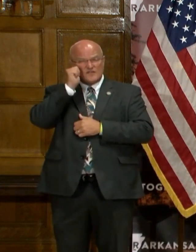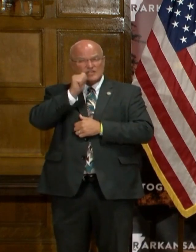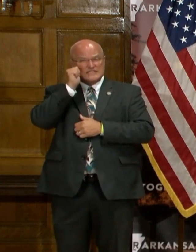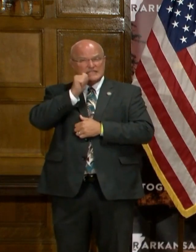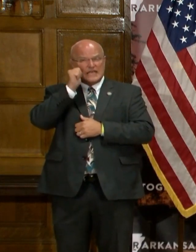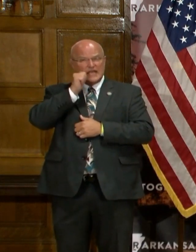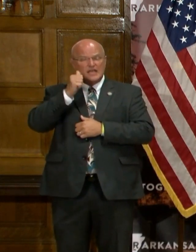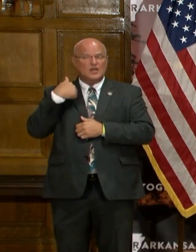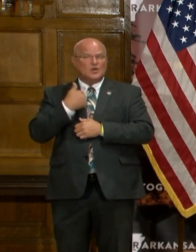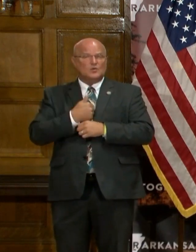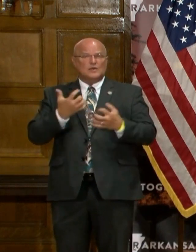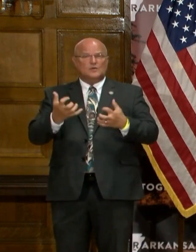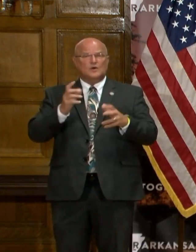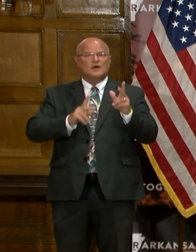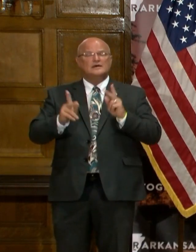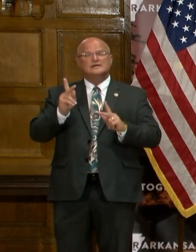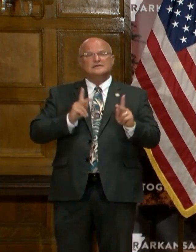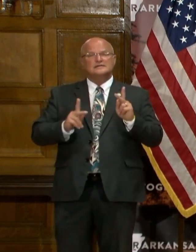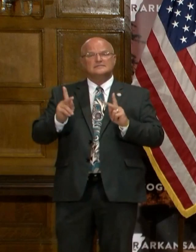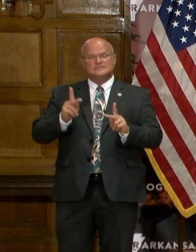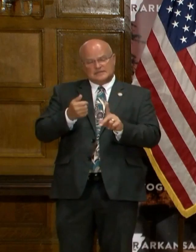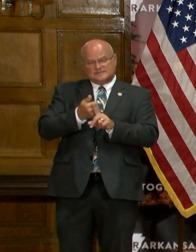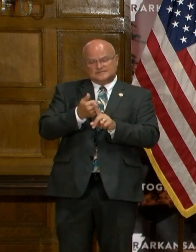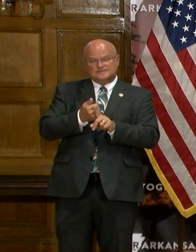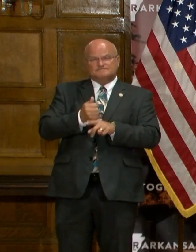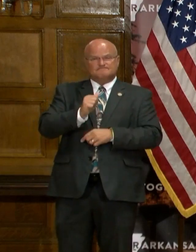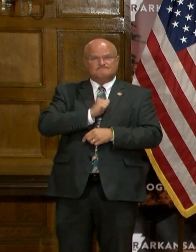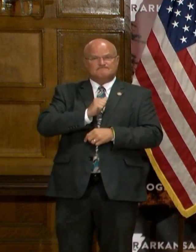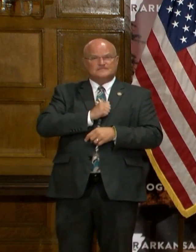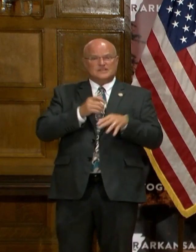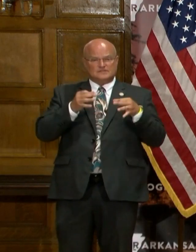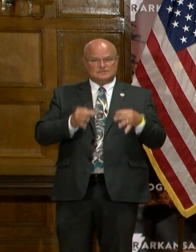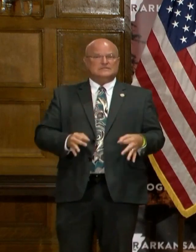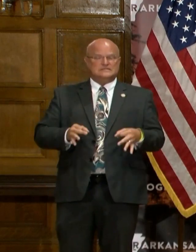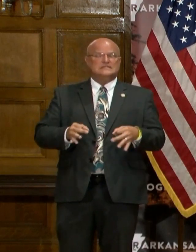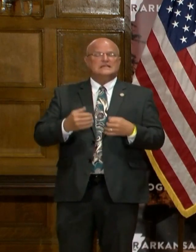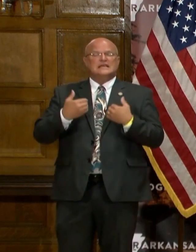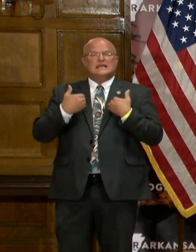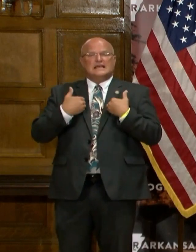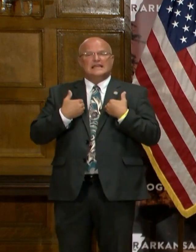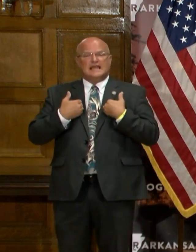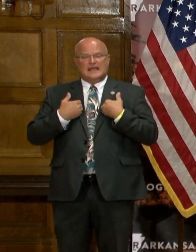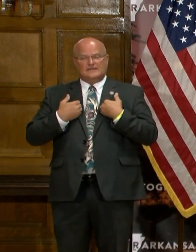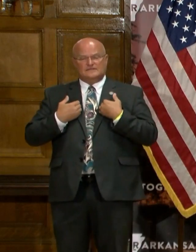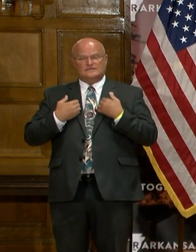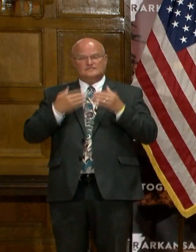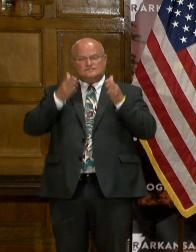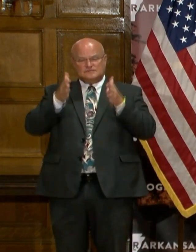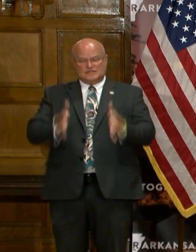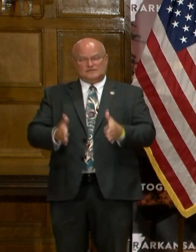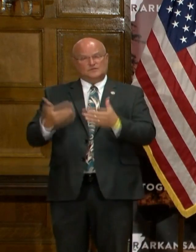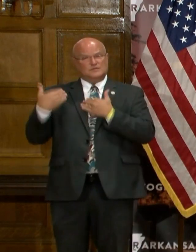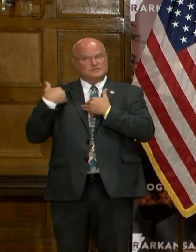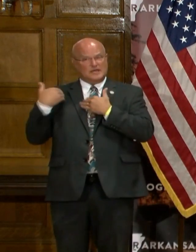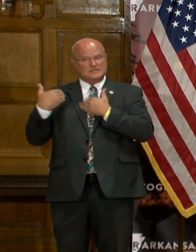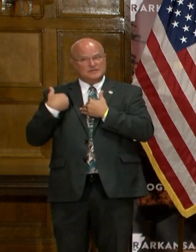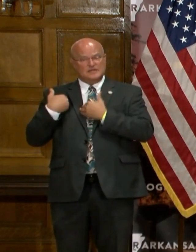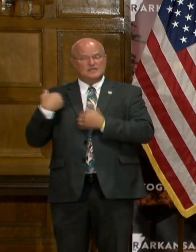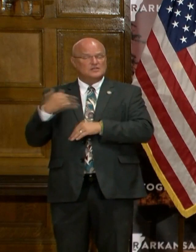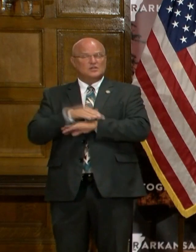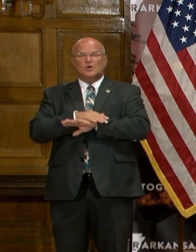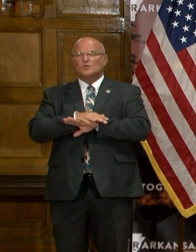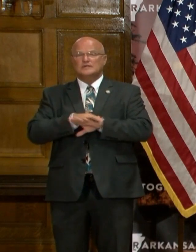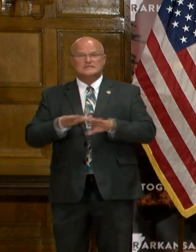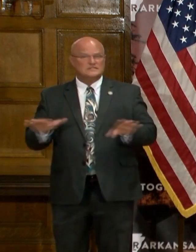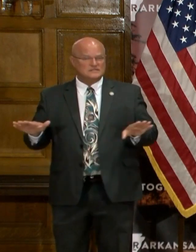is that we want people to be self-disciplined. We want them to have their individual responsibilities, so we don't